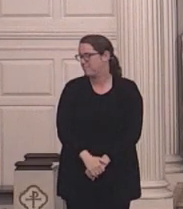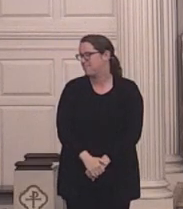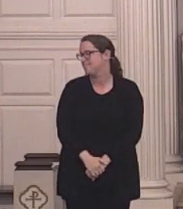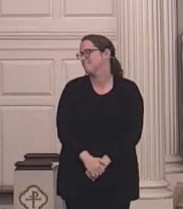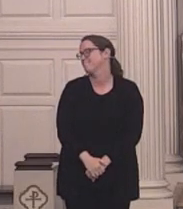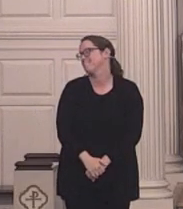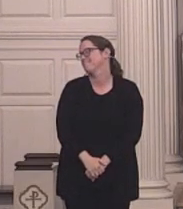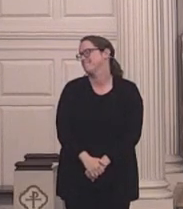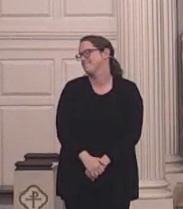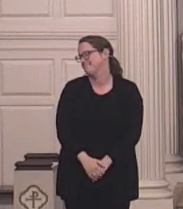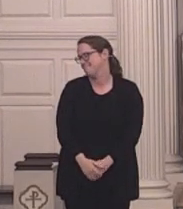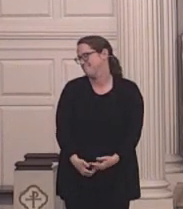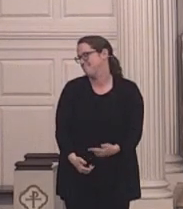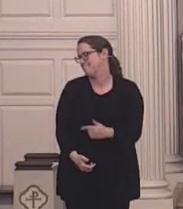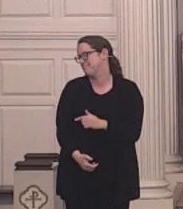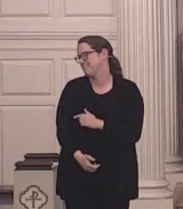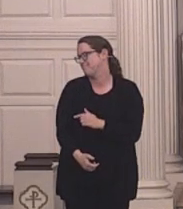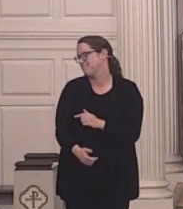Lord.